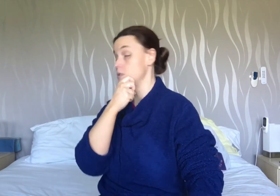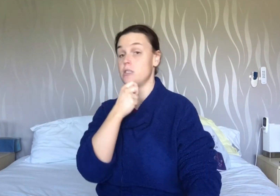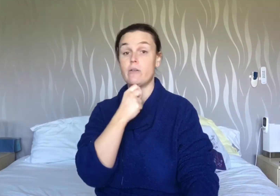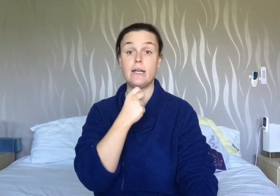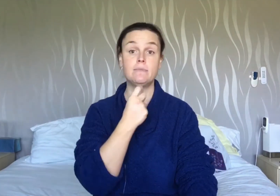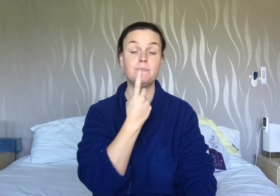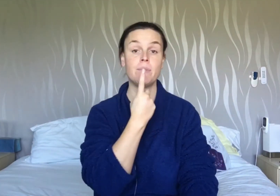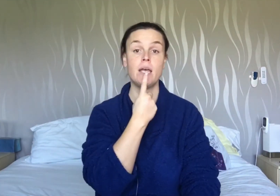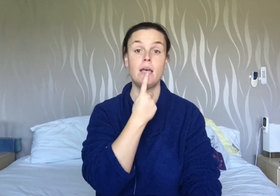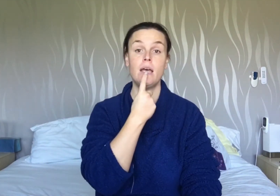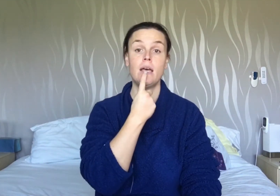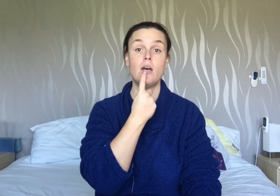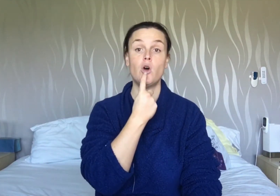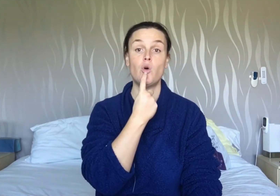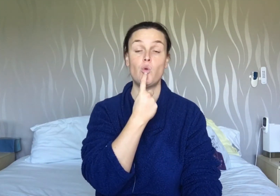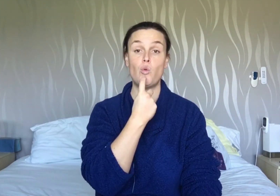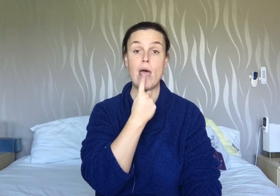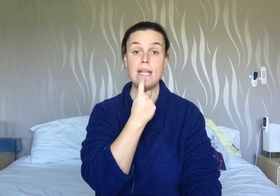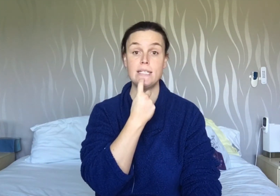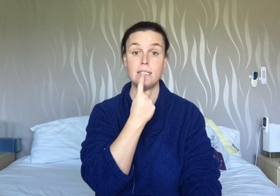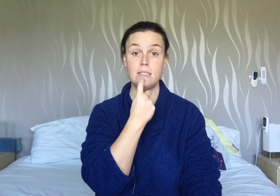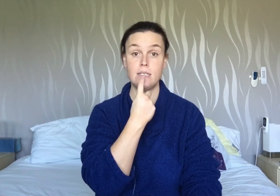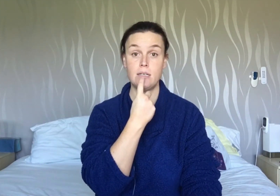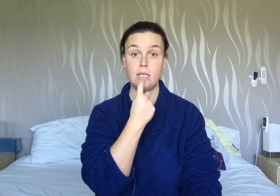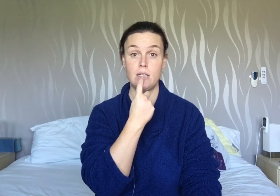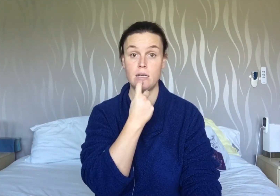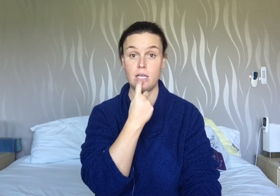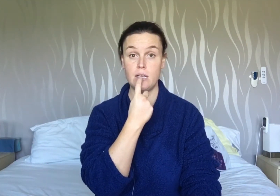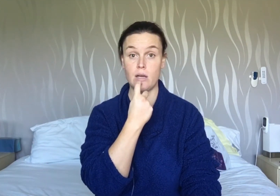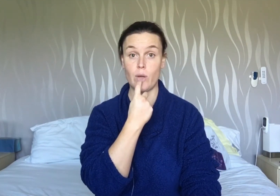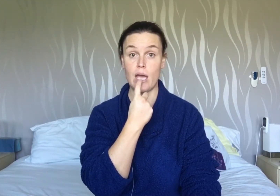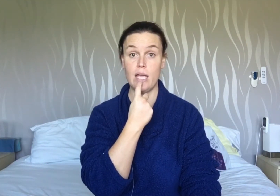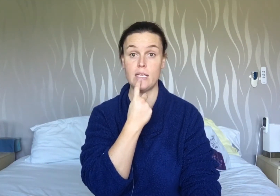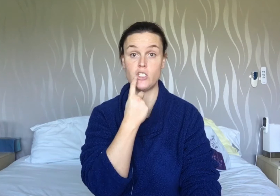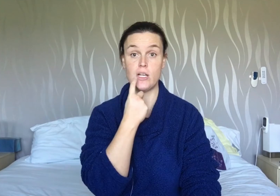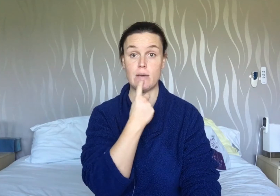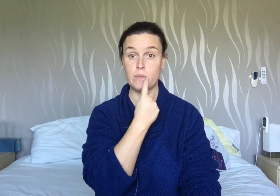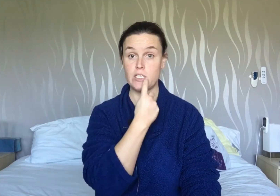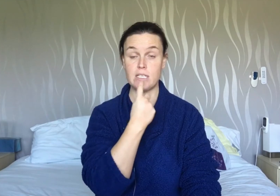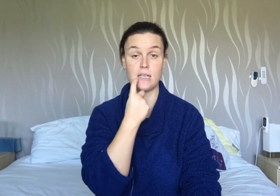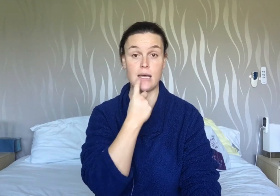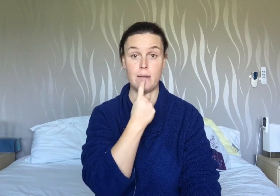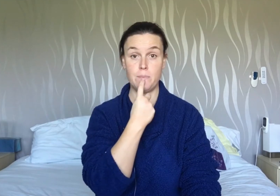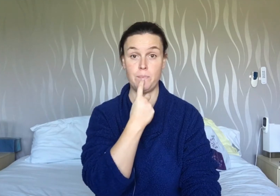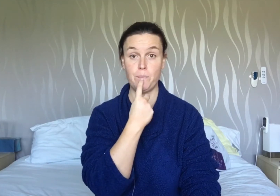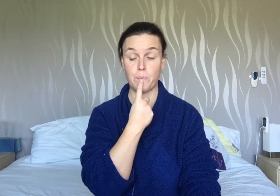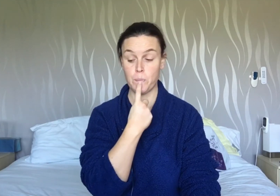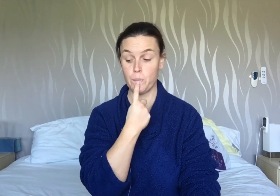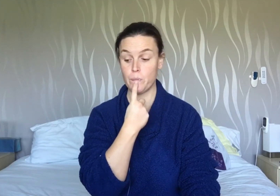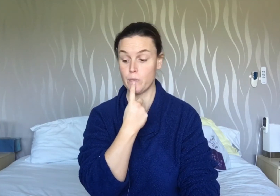Snoring. Red. Okay, it's your lips. Just think of that.